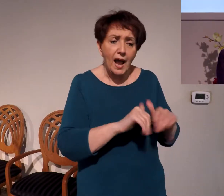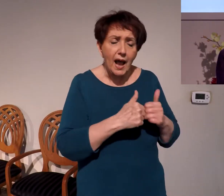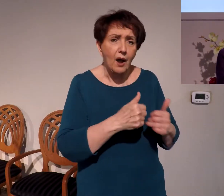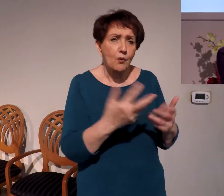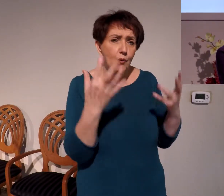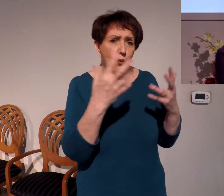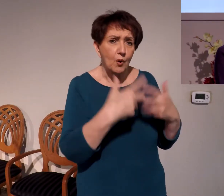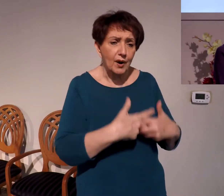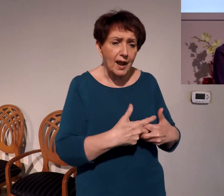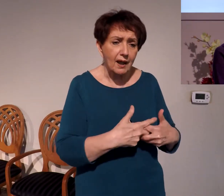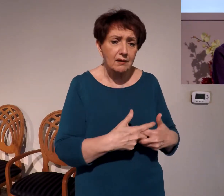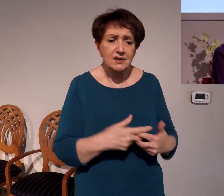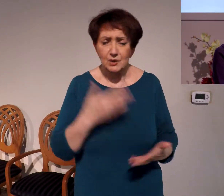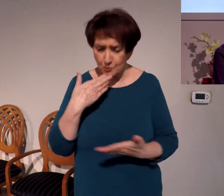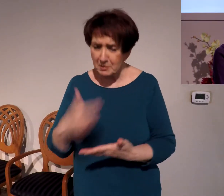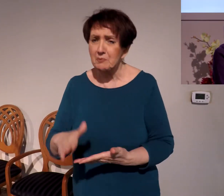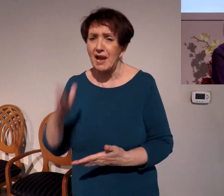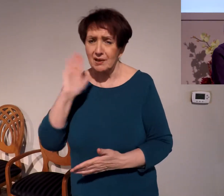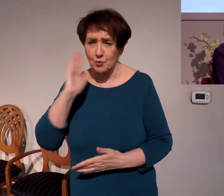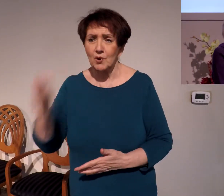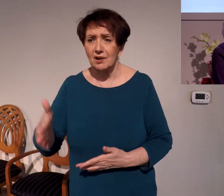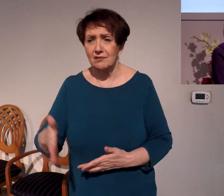assumption is it's going to be bad.